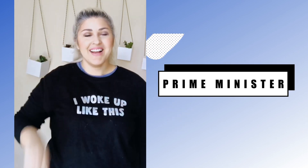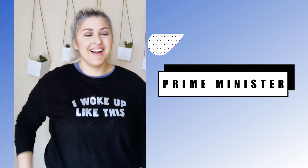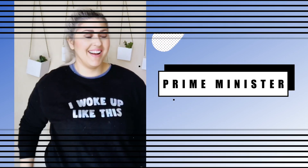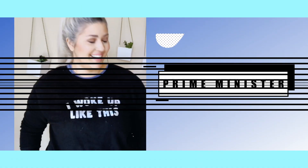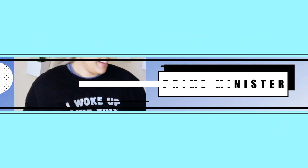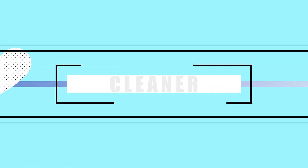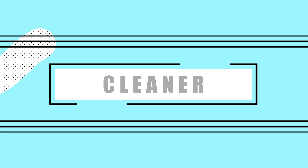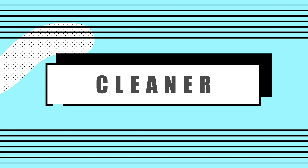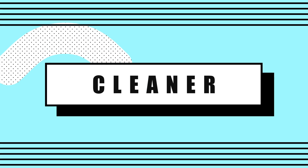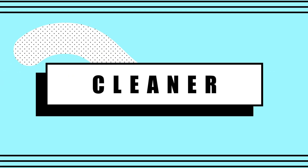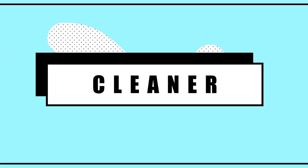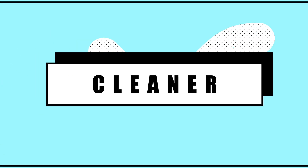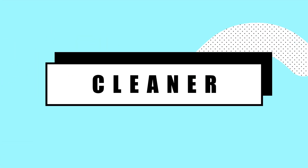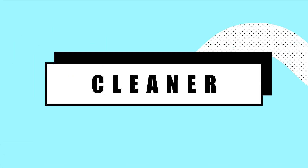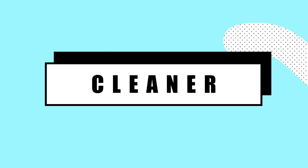Minister.